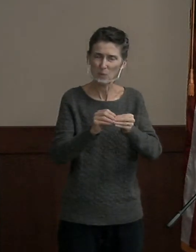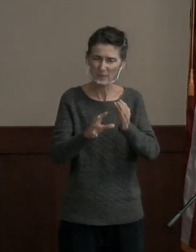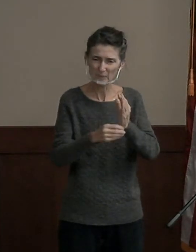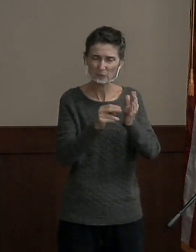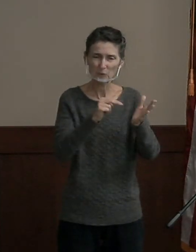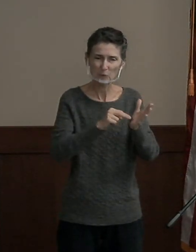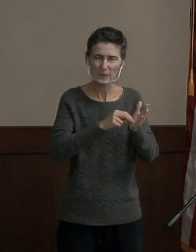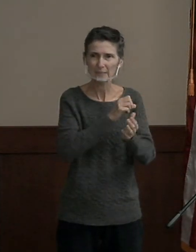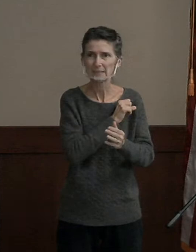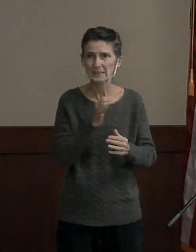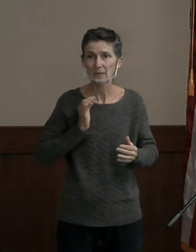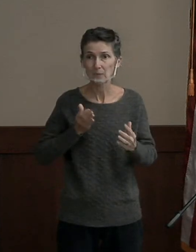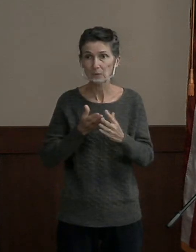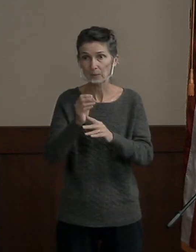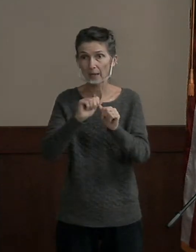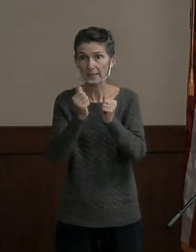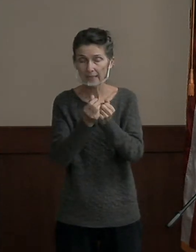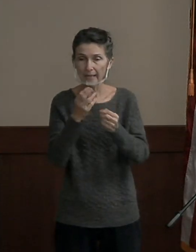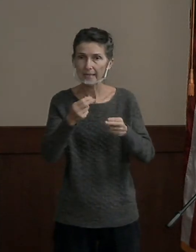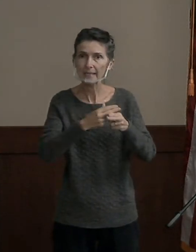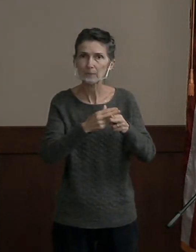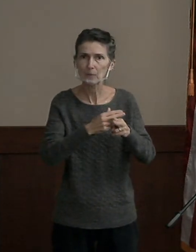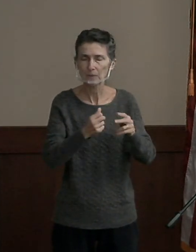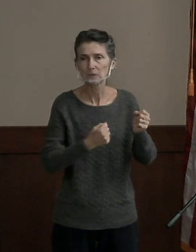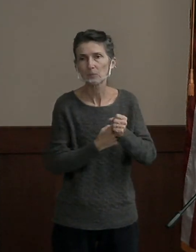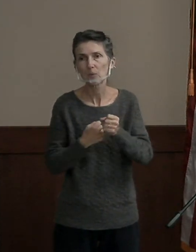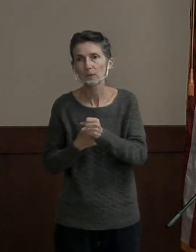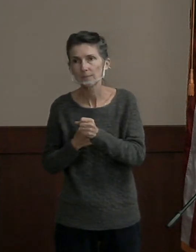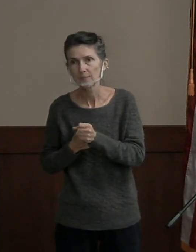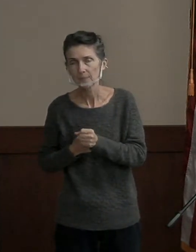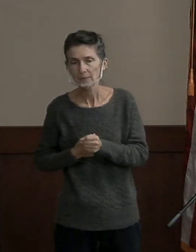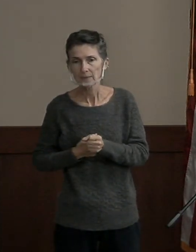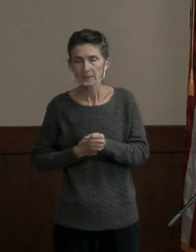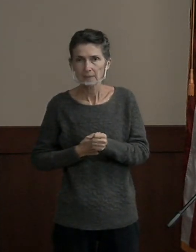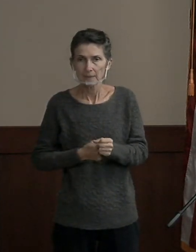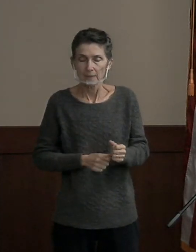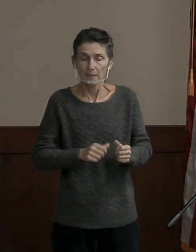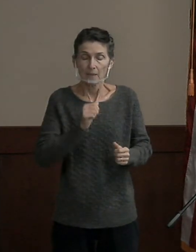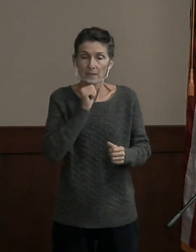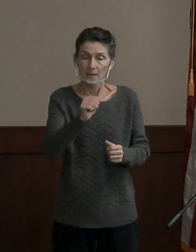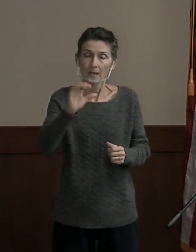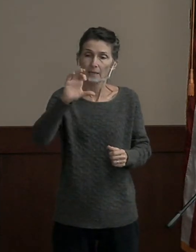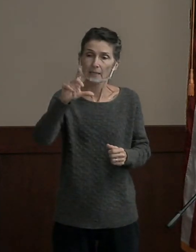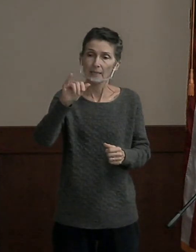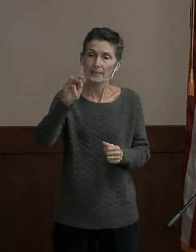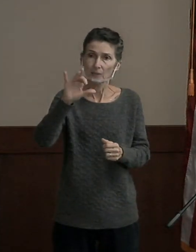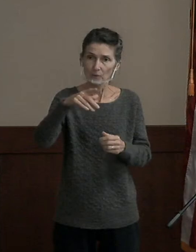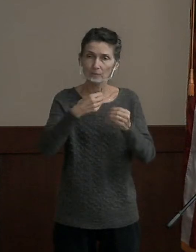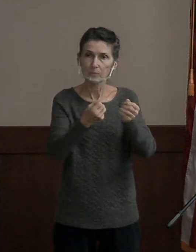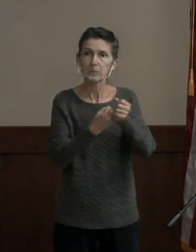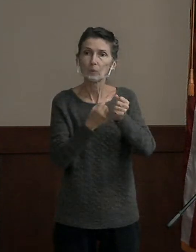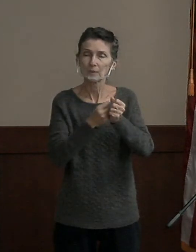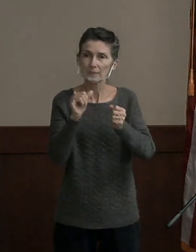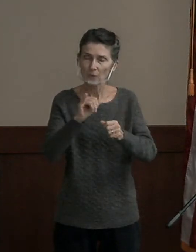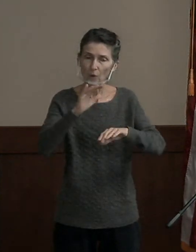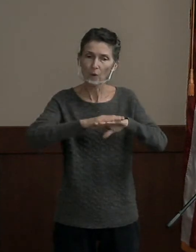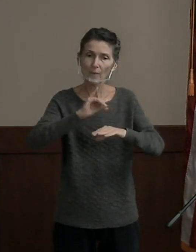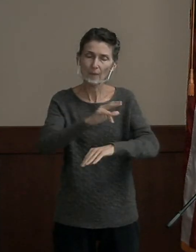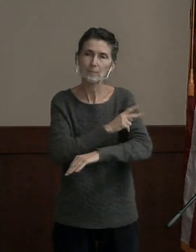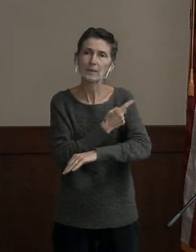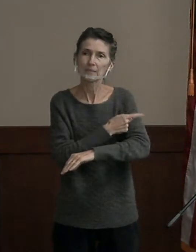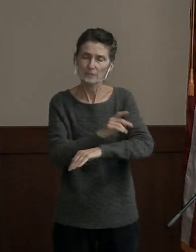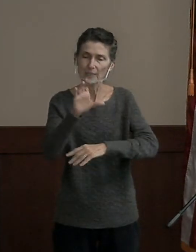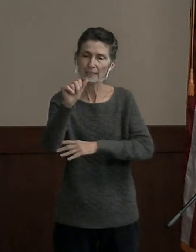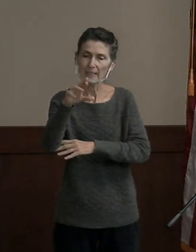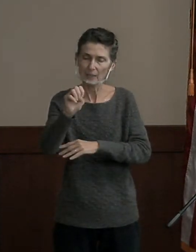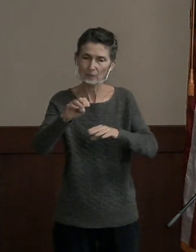and staff through agency and other temporary support. Non-clinical individuals are providing support as well on the patient care units